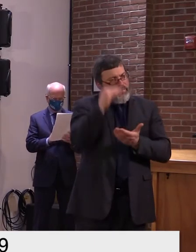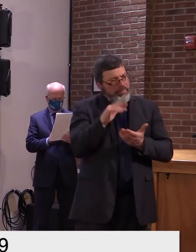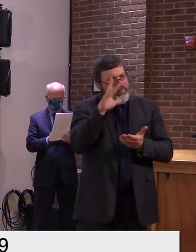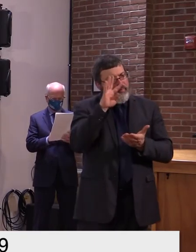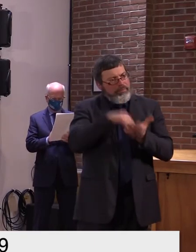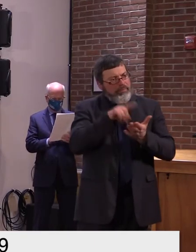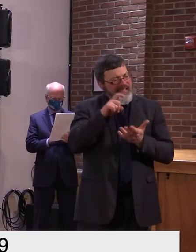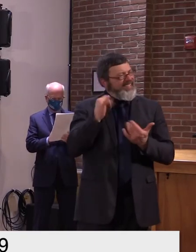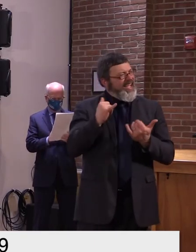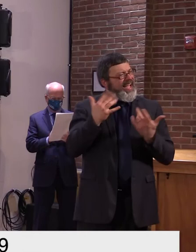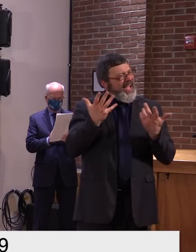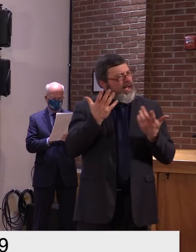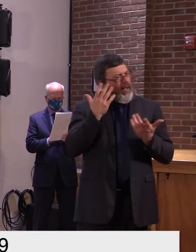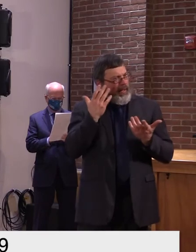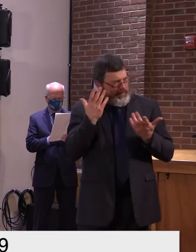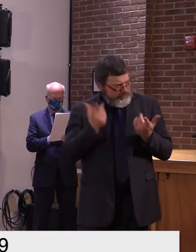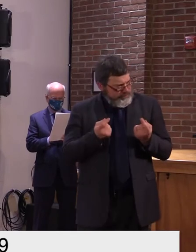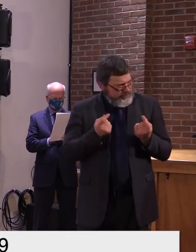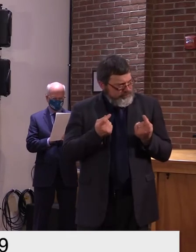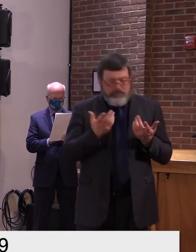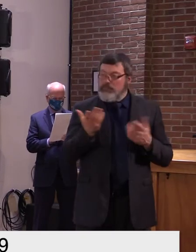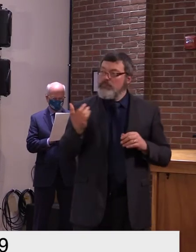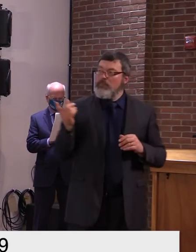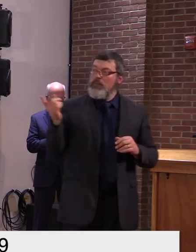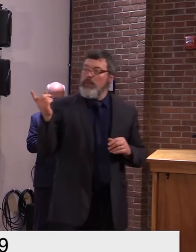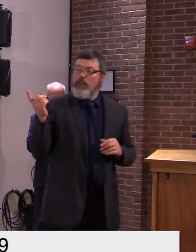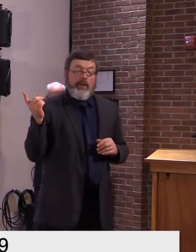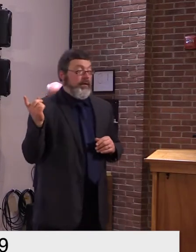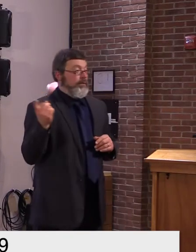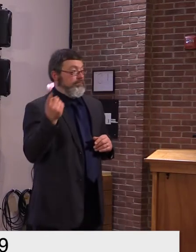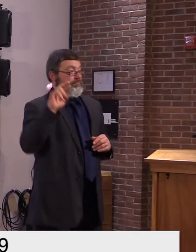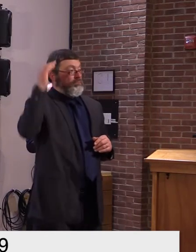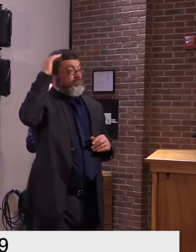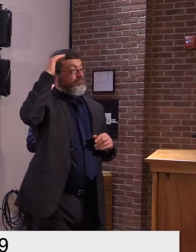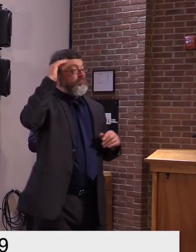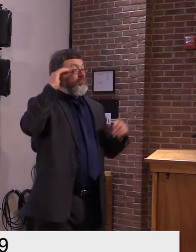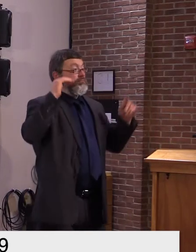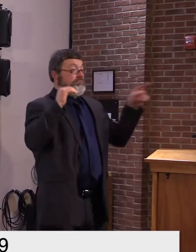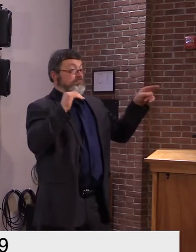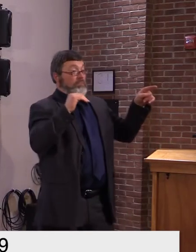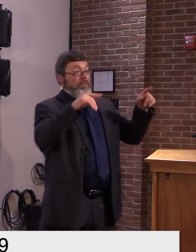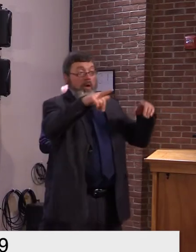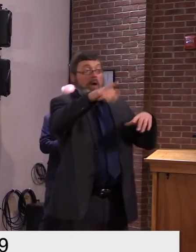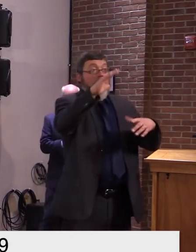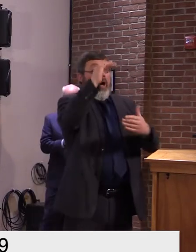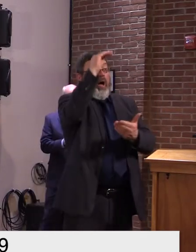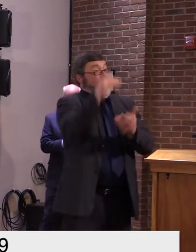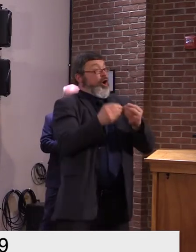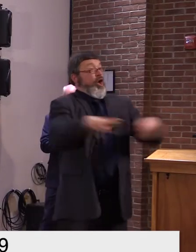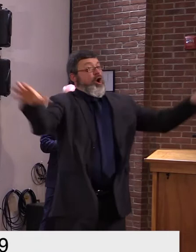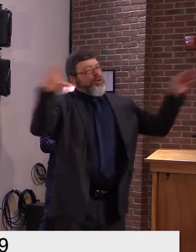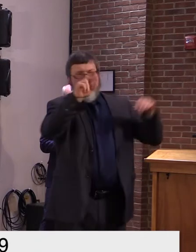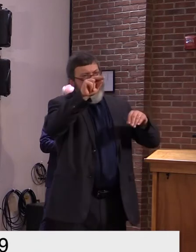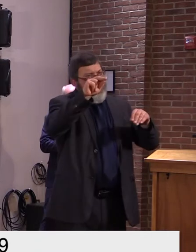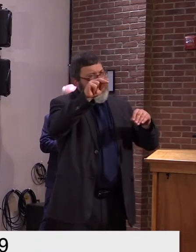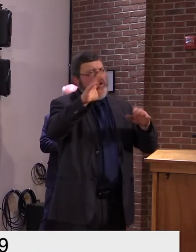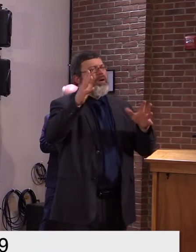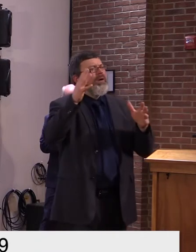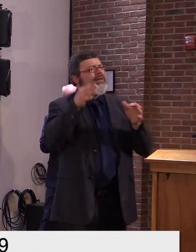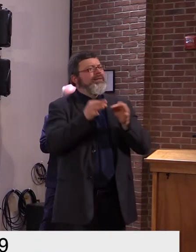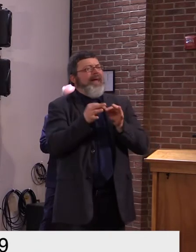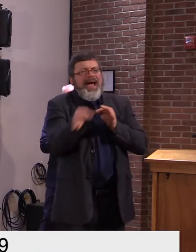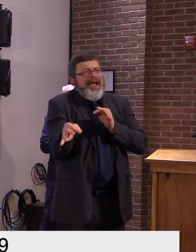What we've been told is they're going to make it good, so we'll eventually get what we were promised initially.